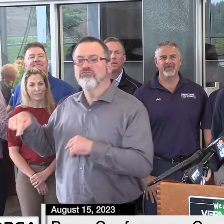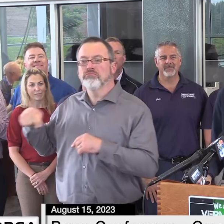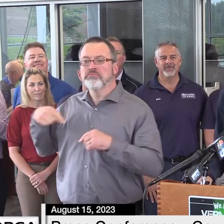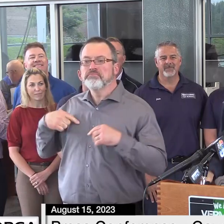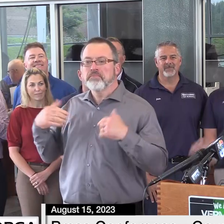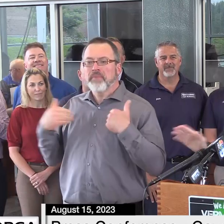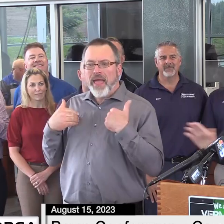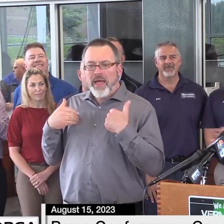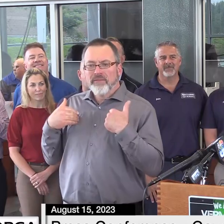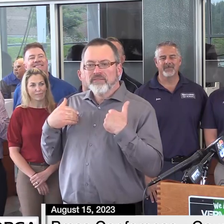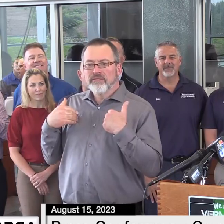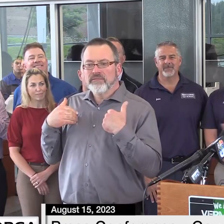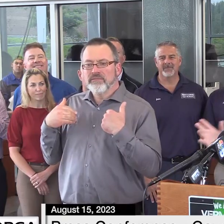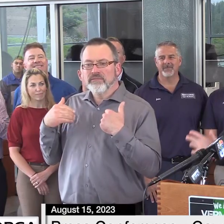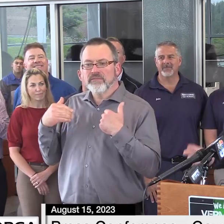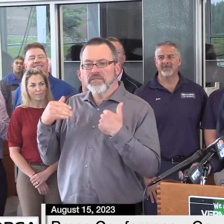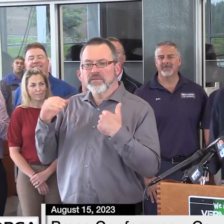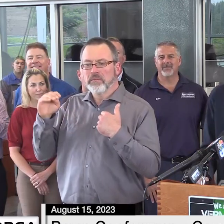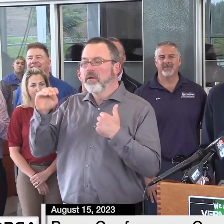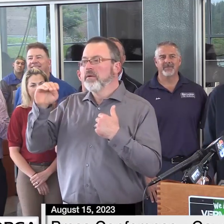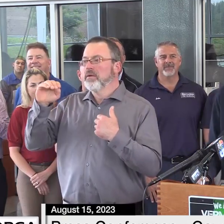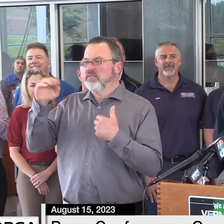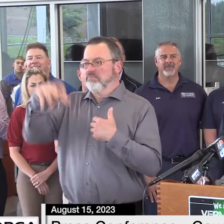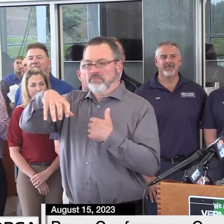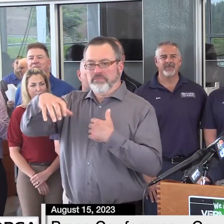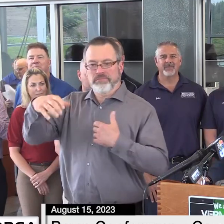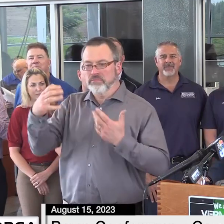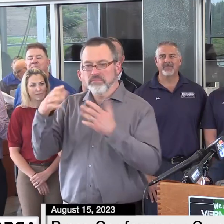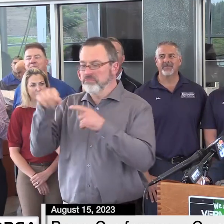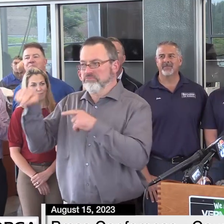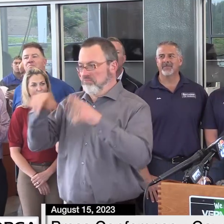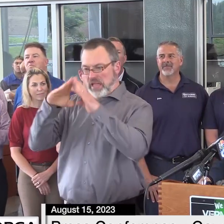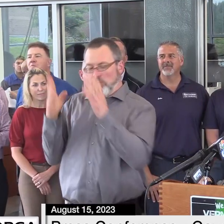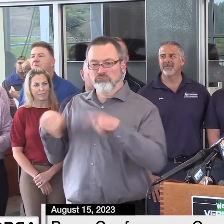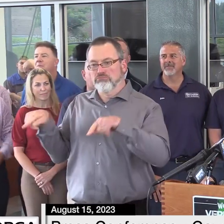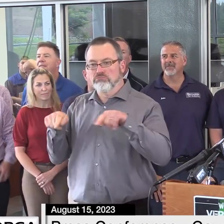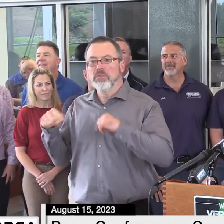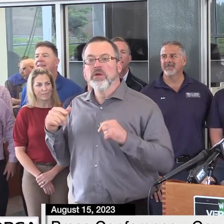Vermont. I love it. It's fantastic. Subaru